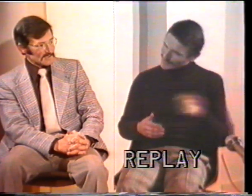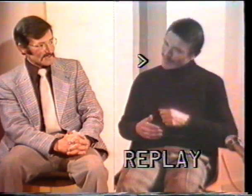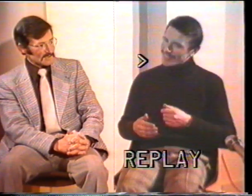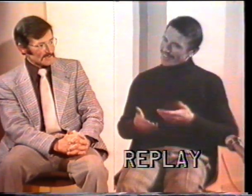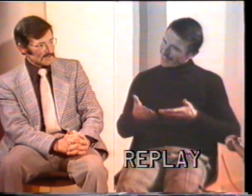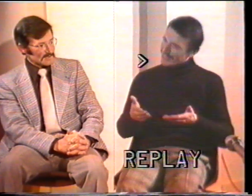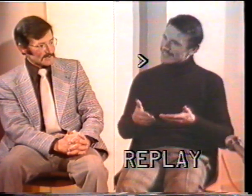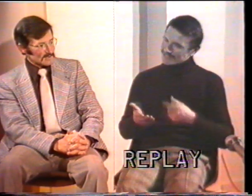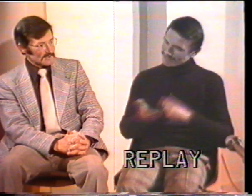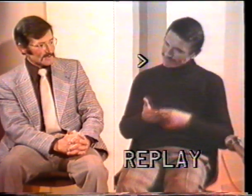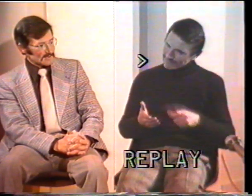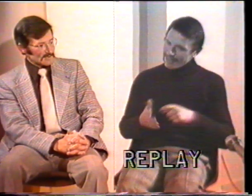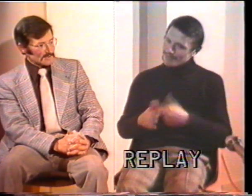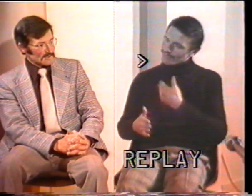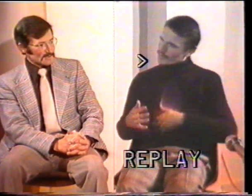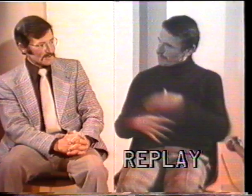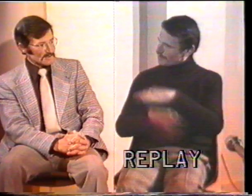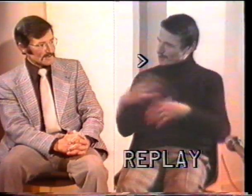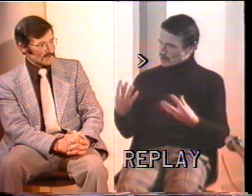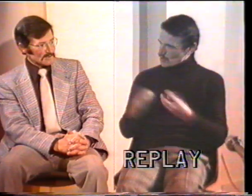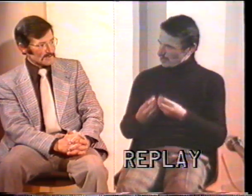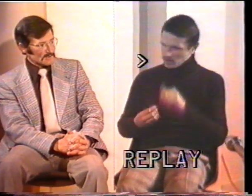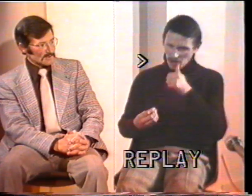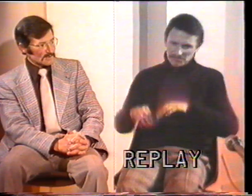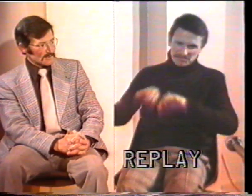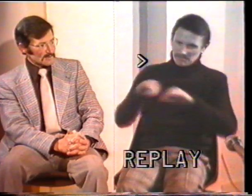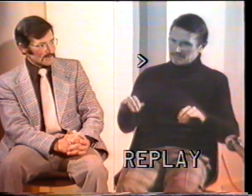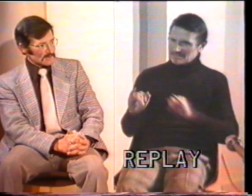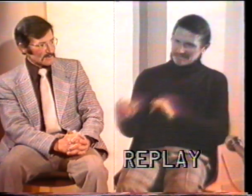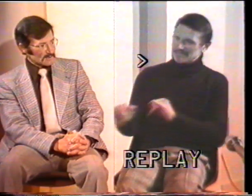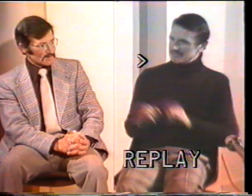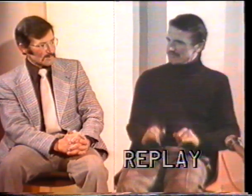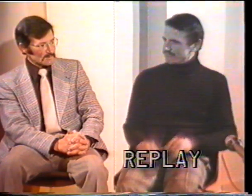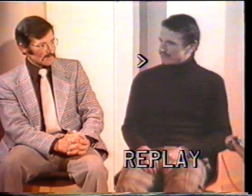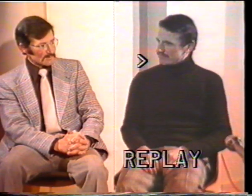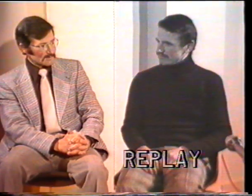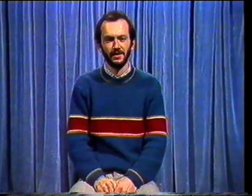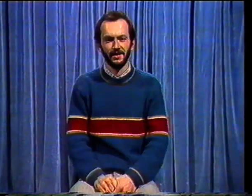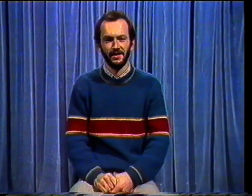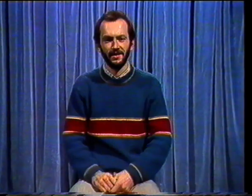He should allow Roman Catholics and Protestants to mix together, not stay bitter enemies.